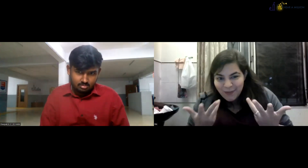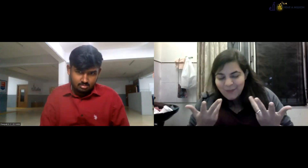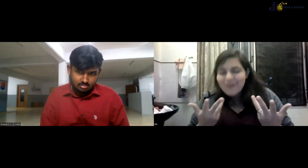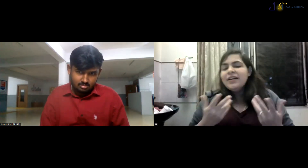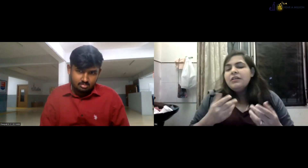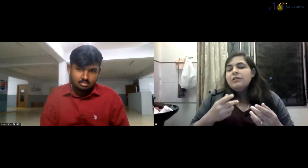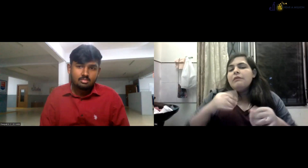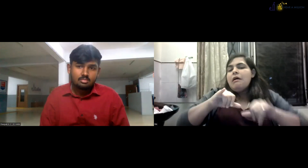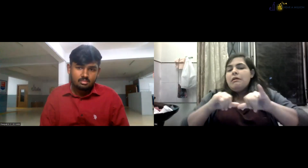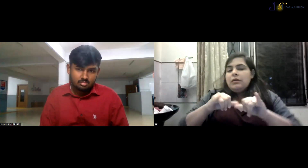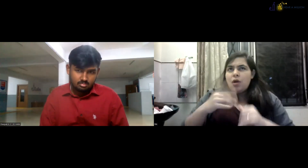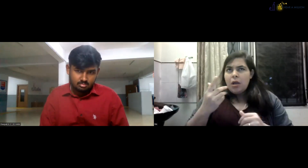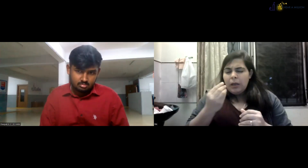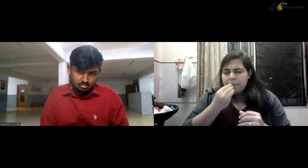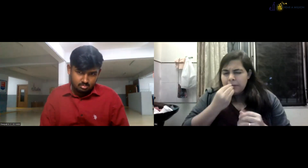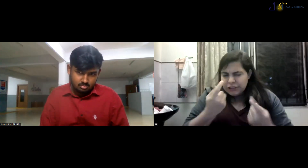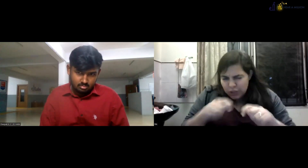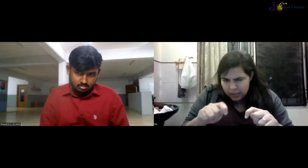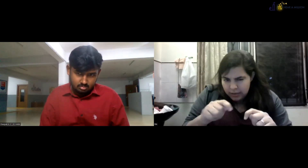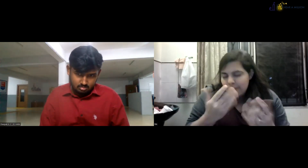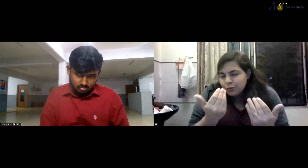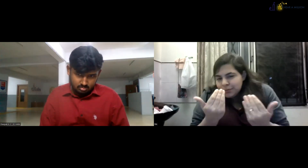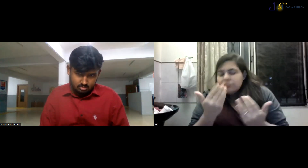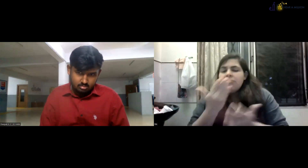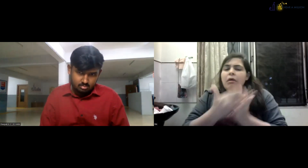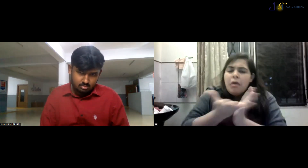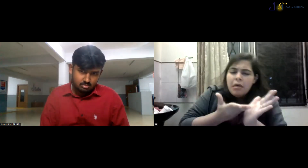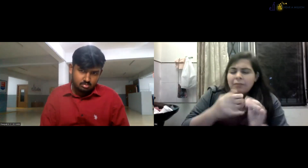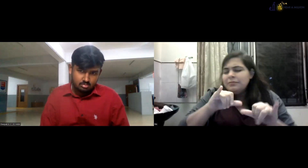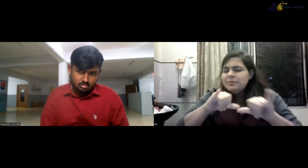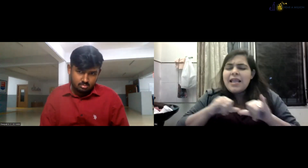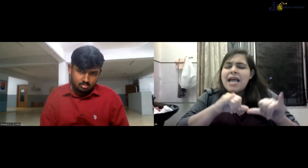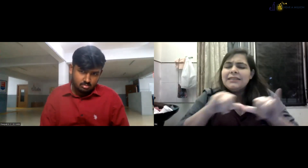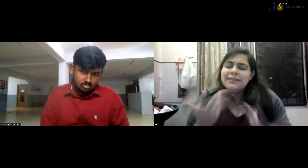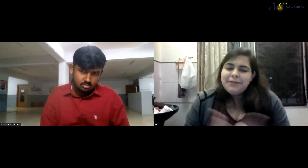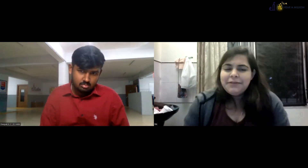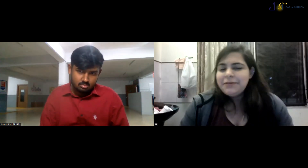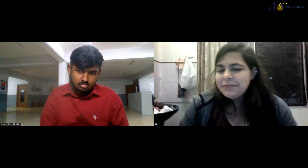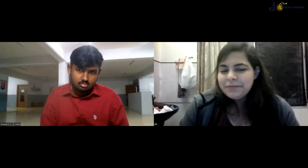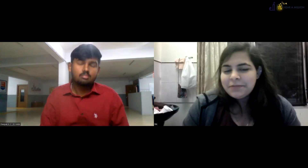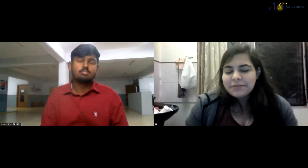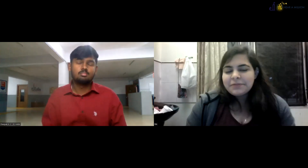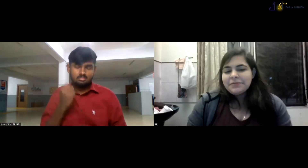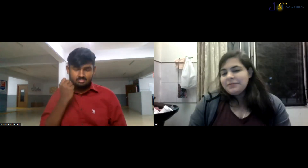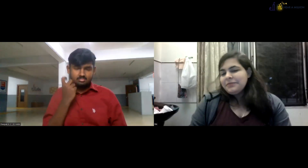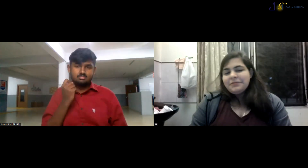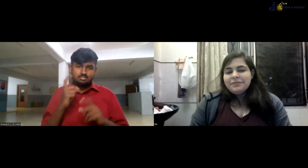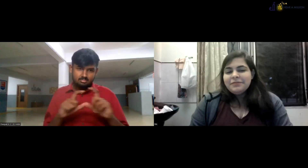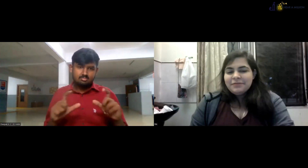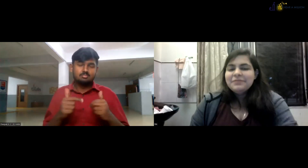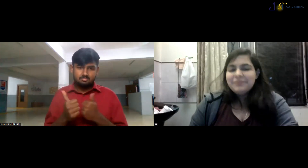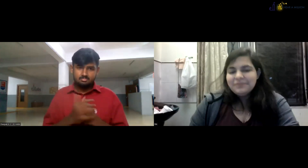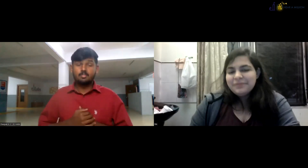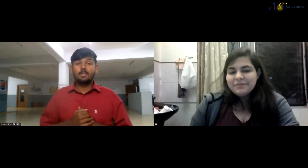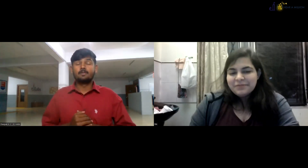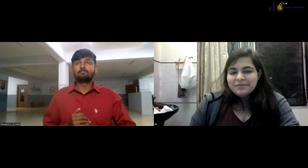For 10 days, if you are living at the other place, you can try to taste their cuisine. But